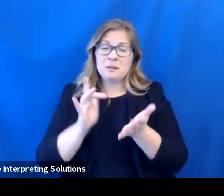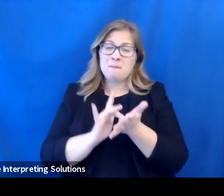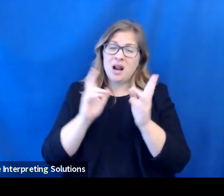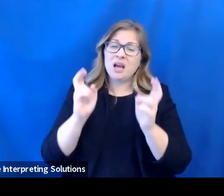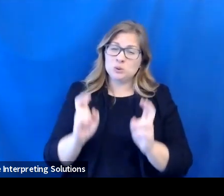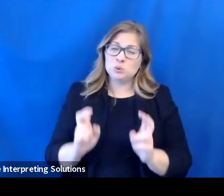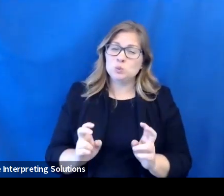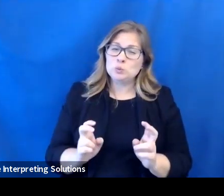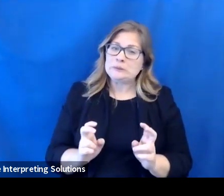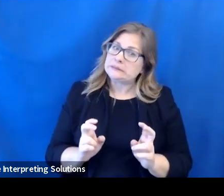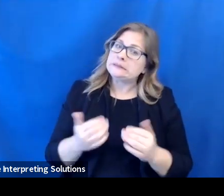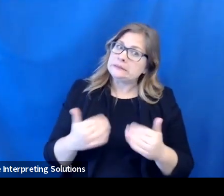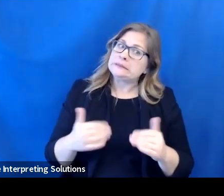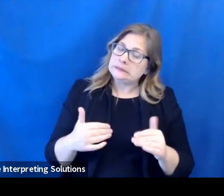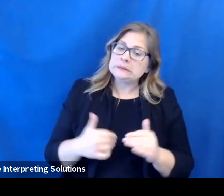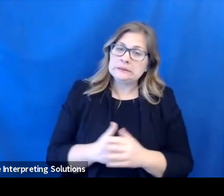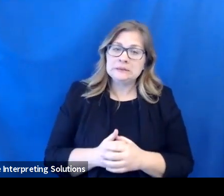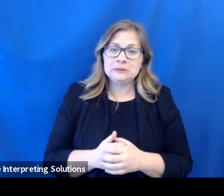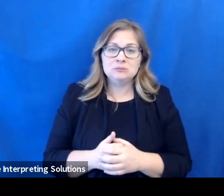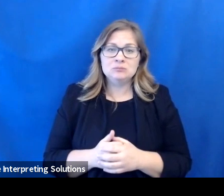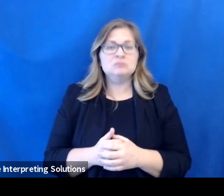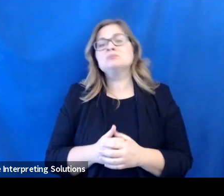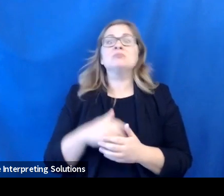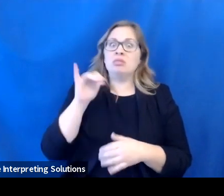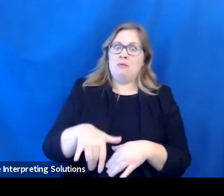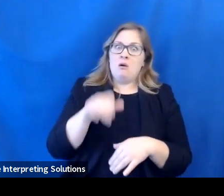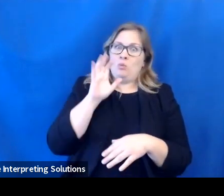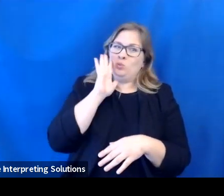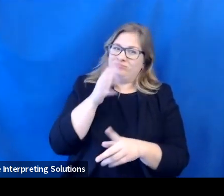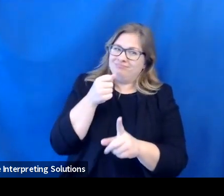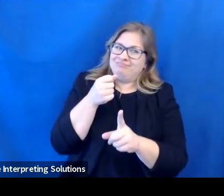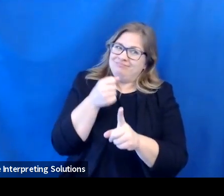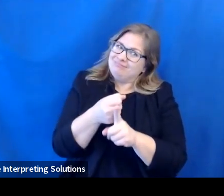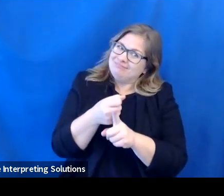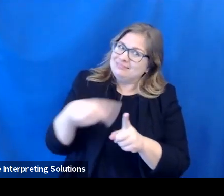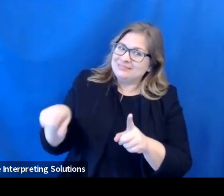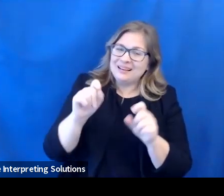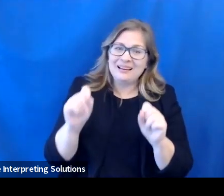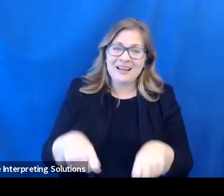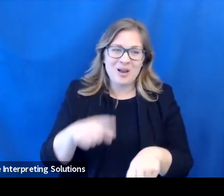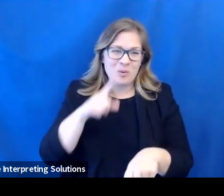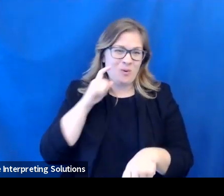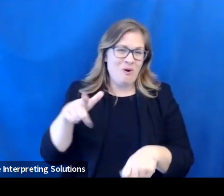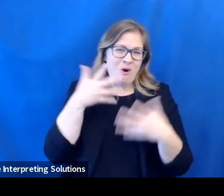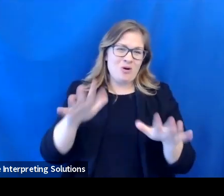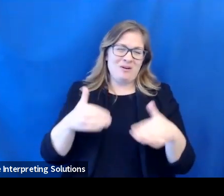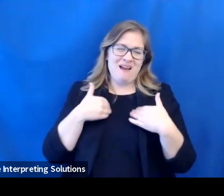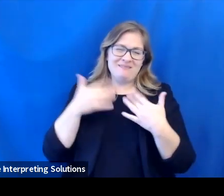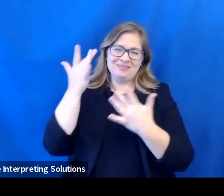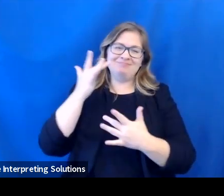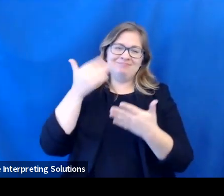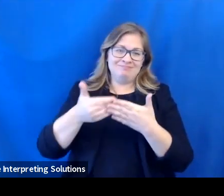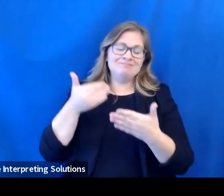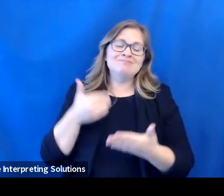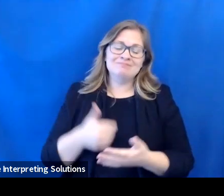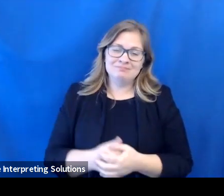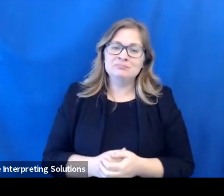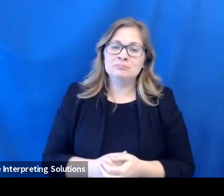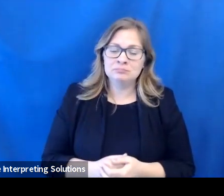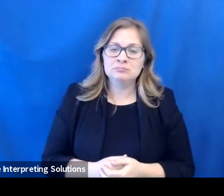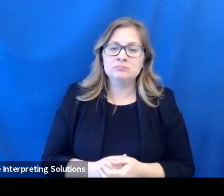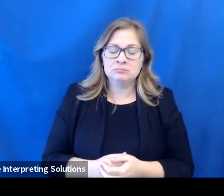groups of Minnesotans. It's so important for us to work together with these communities to make sure that people in these populations who are suffering